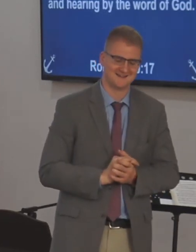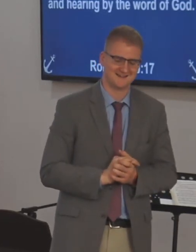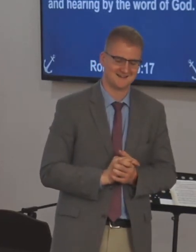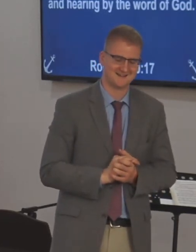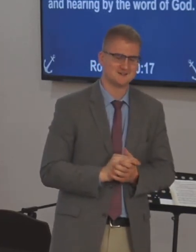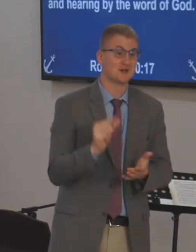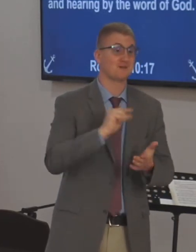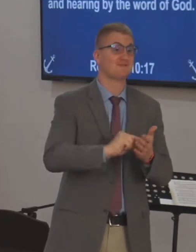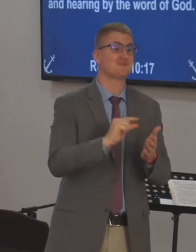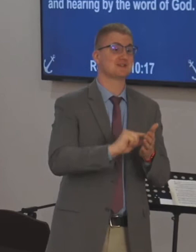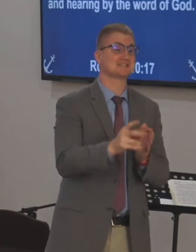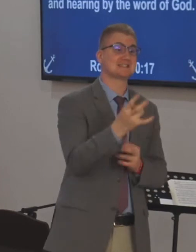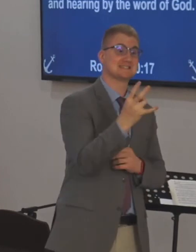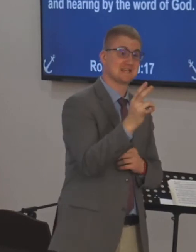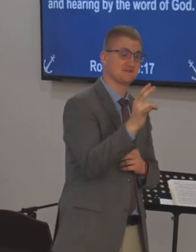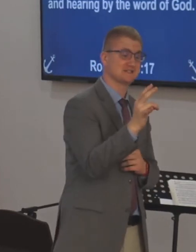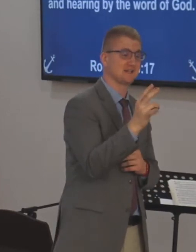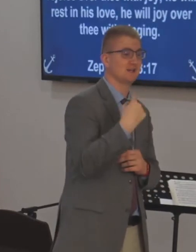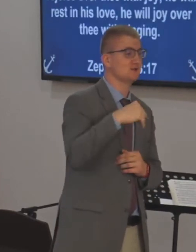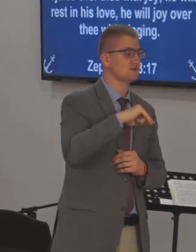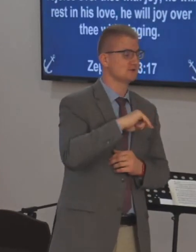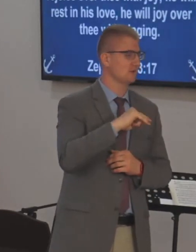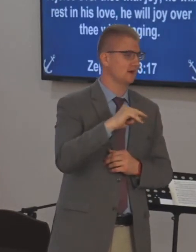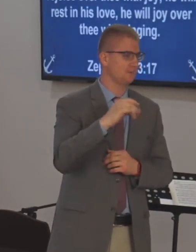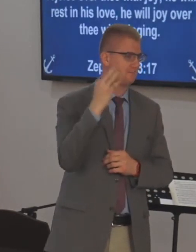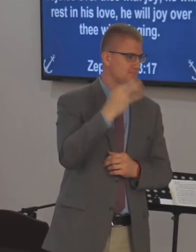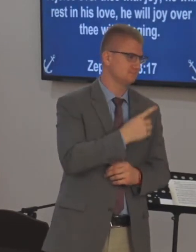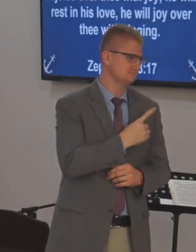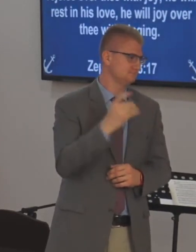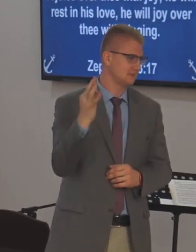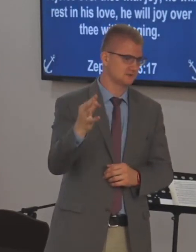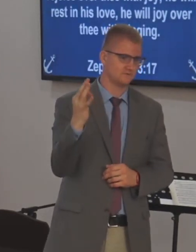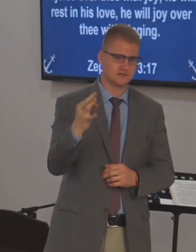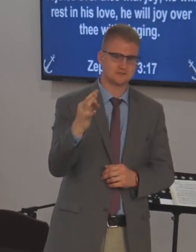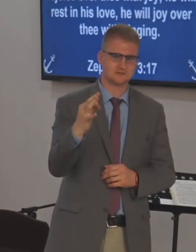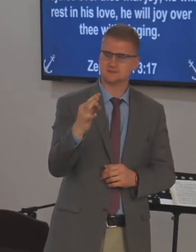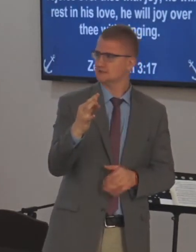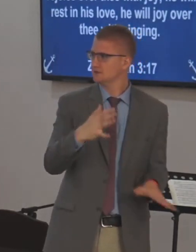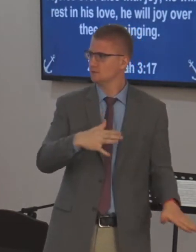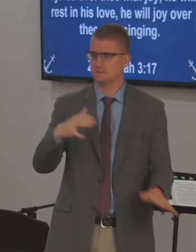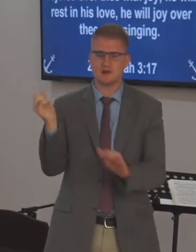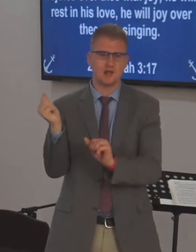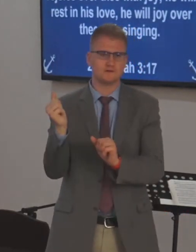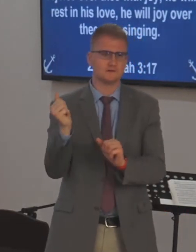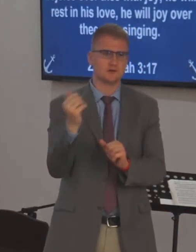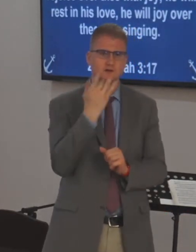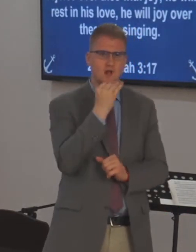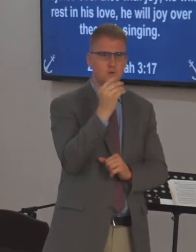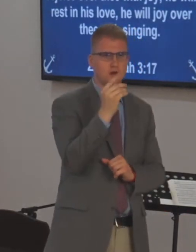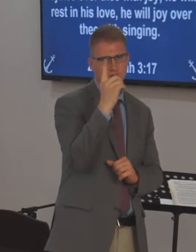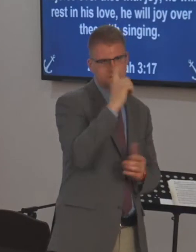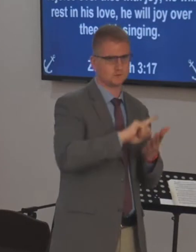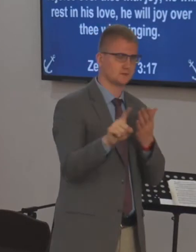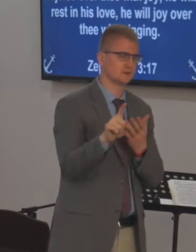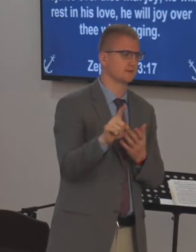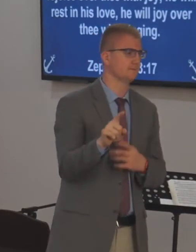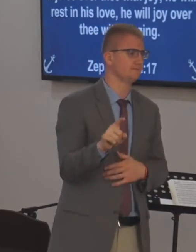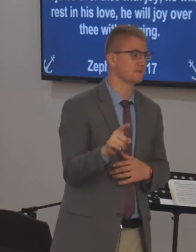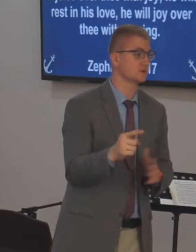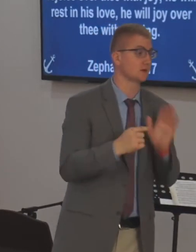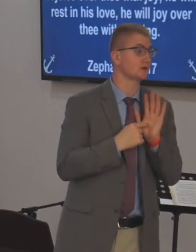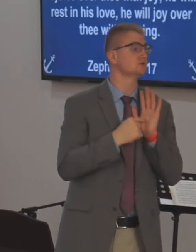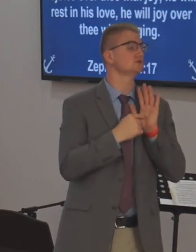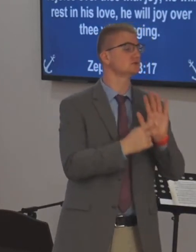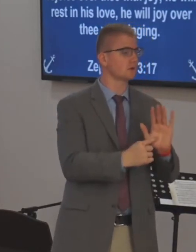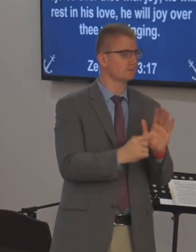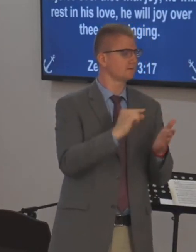Verse 17, our pastor, Pastor Francini, who's out of town right now, but he showed me this verse.